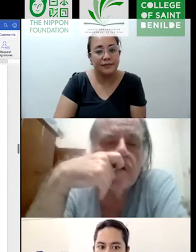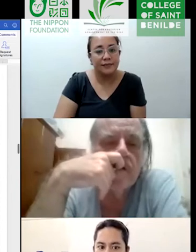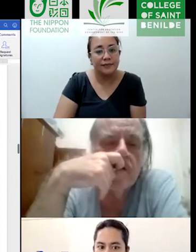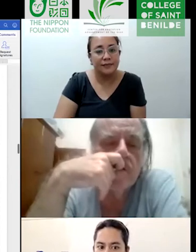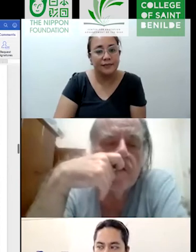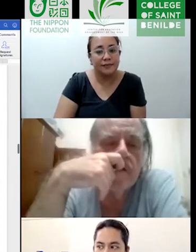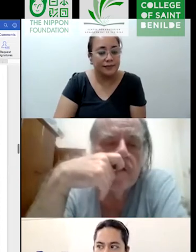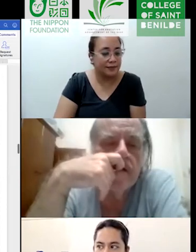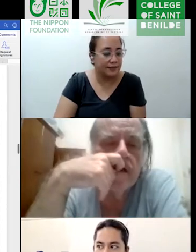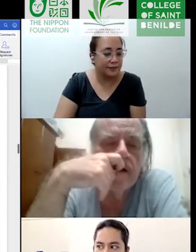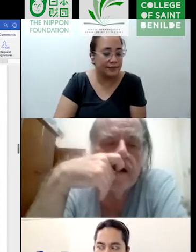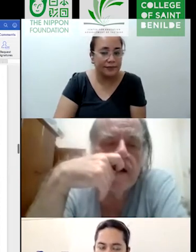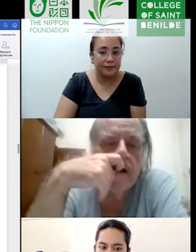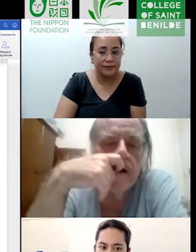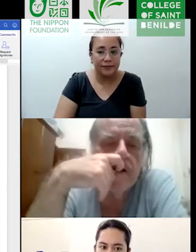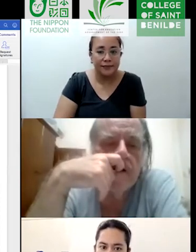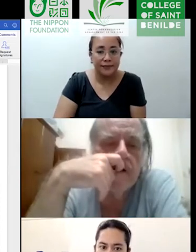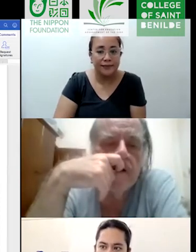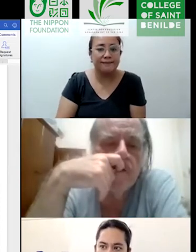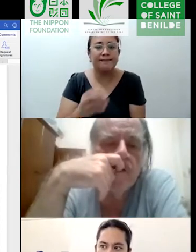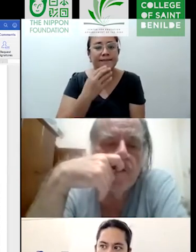okay. Yeah.